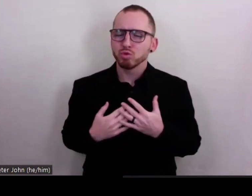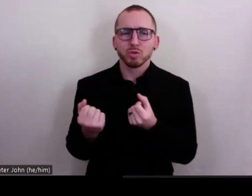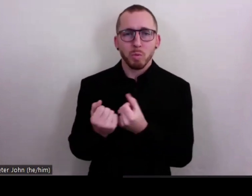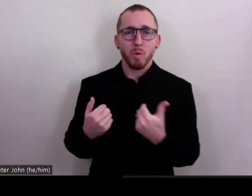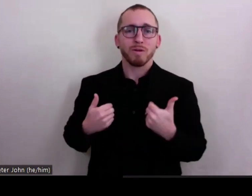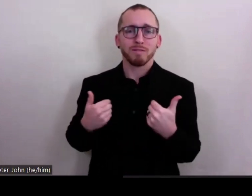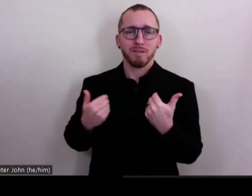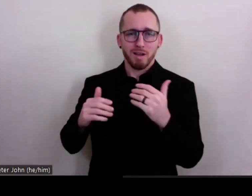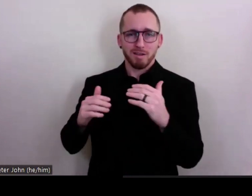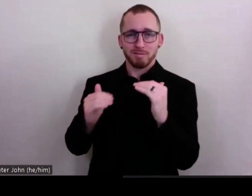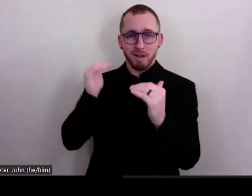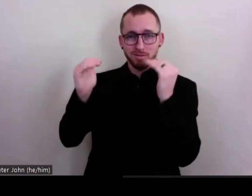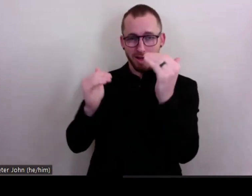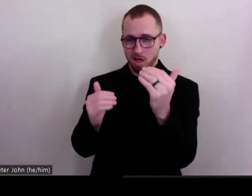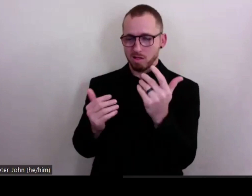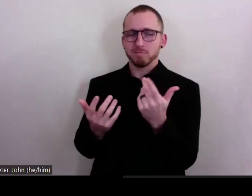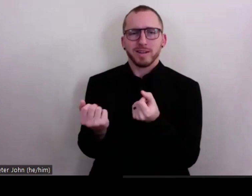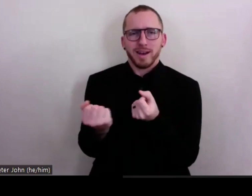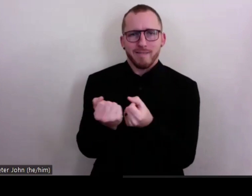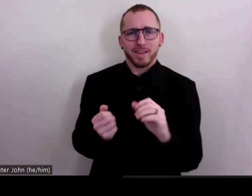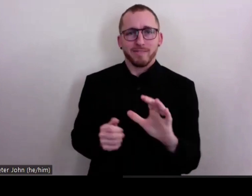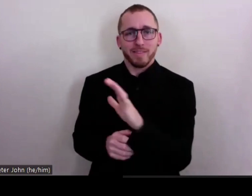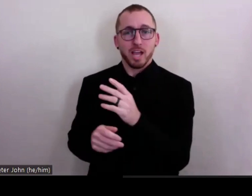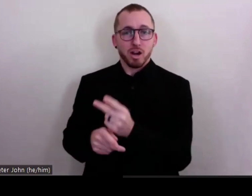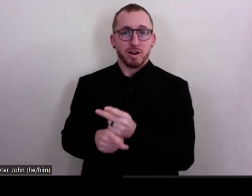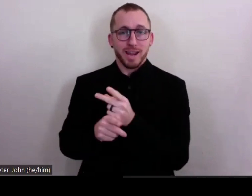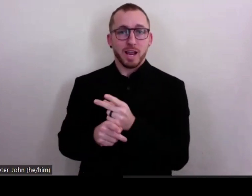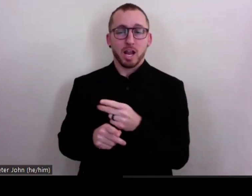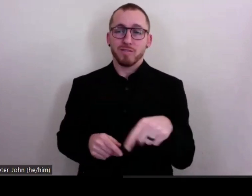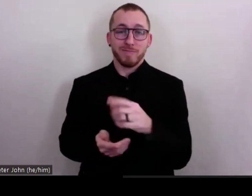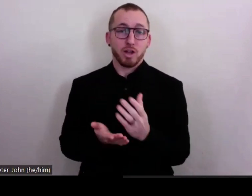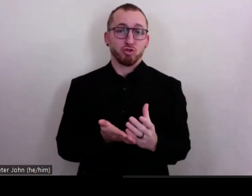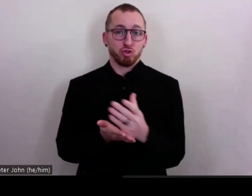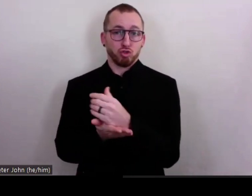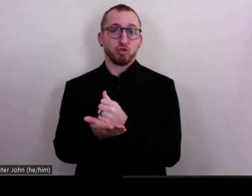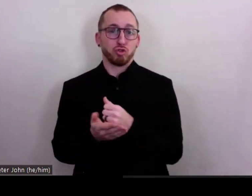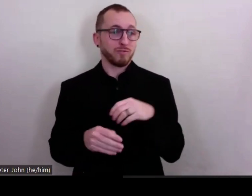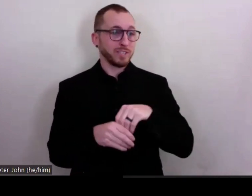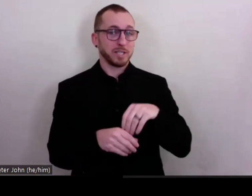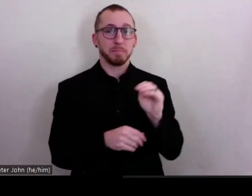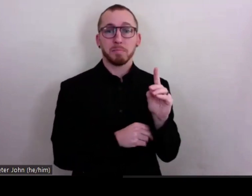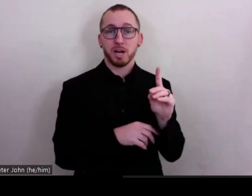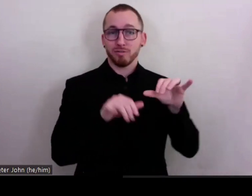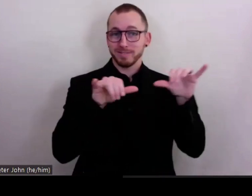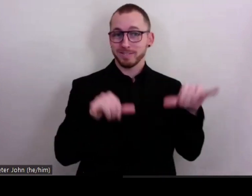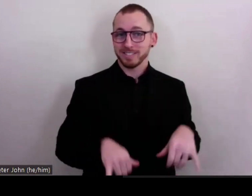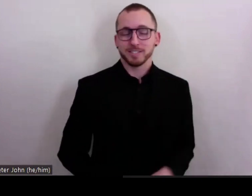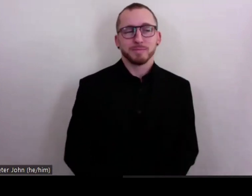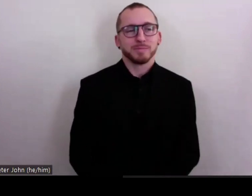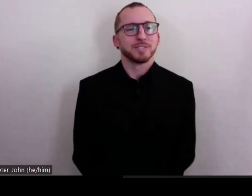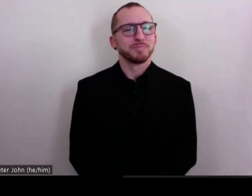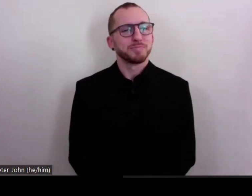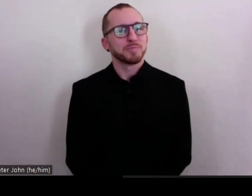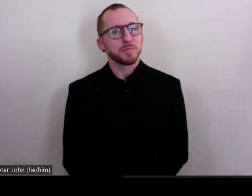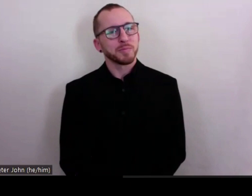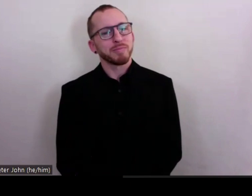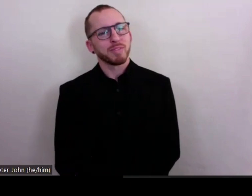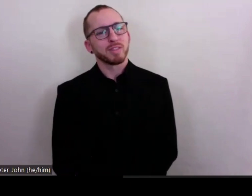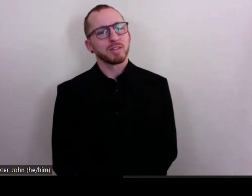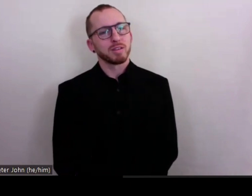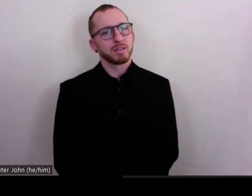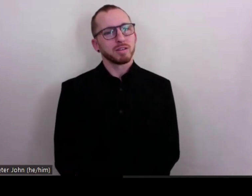care that they deserve to receive in various systems. And I'm trying to remember, okay, great.